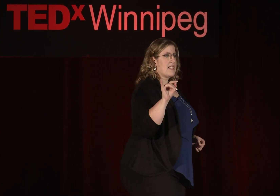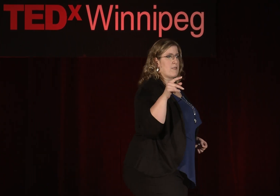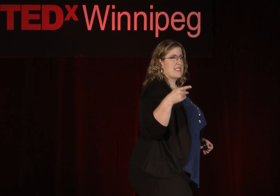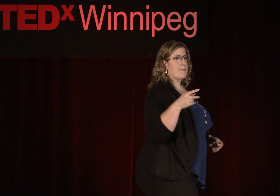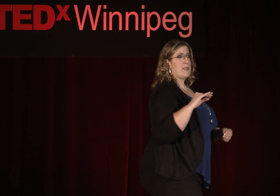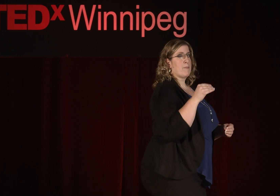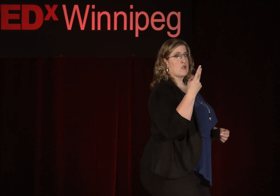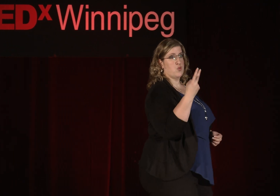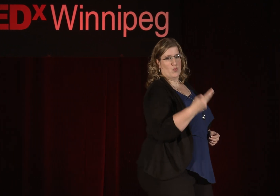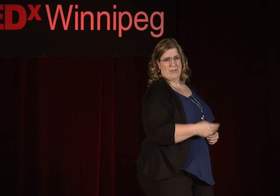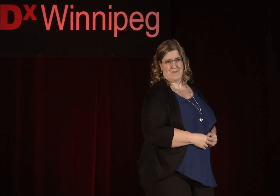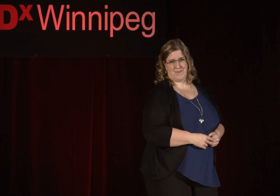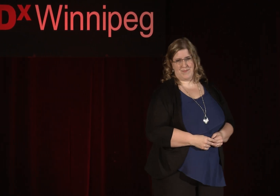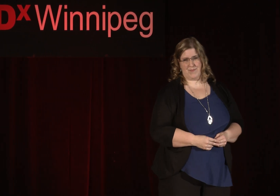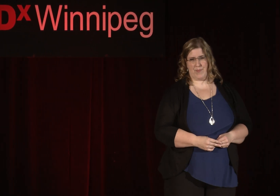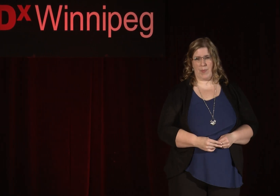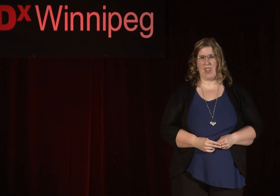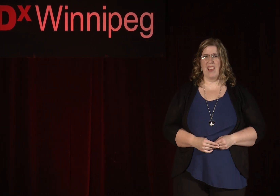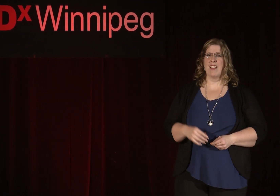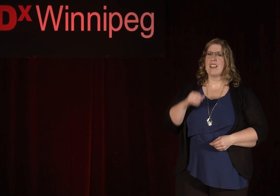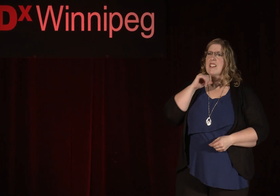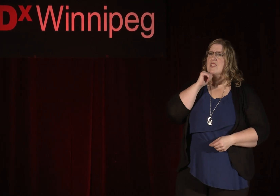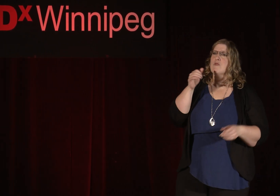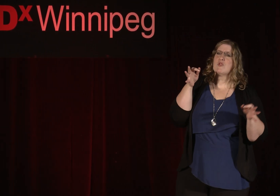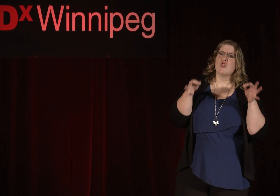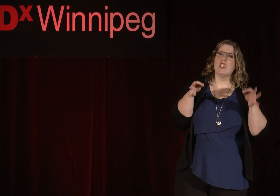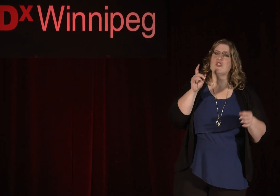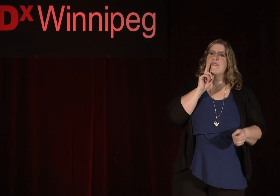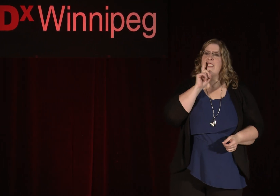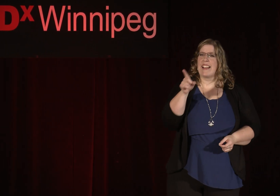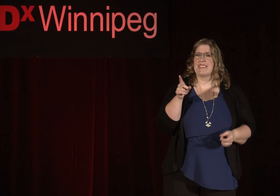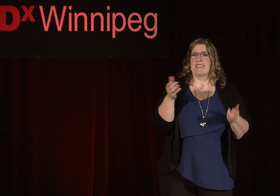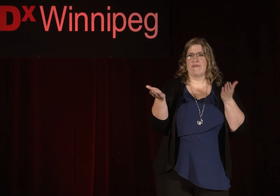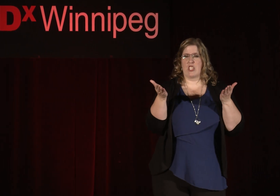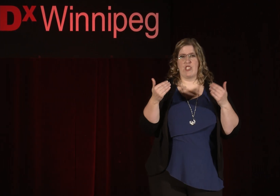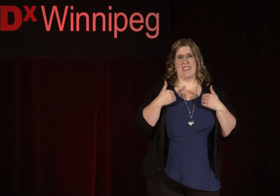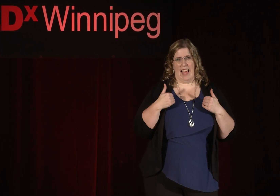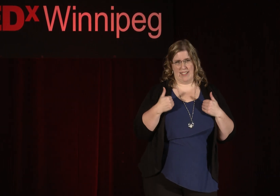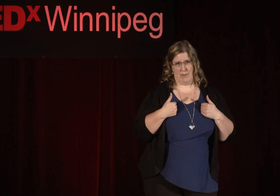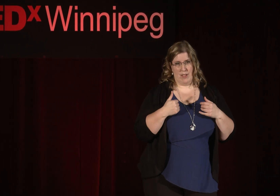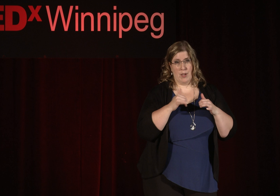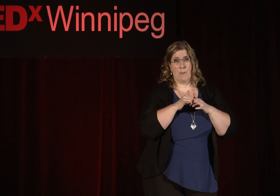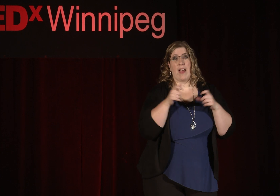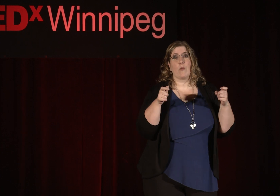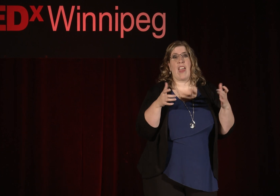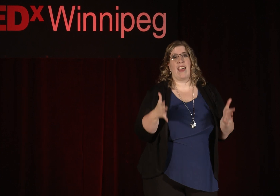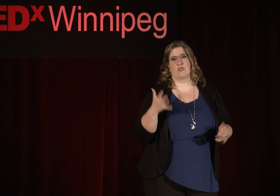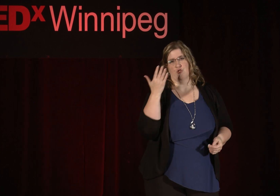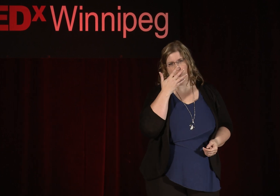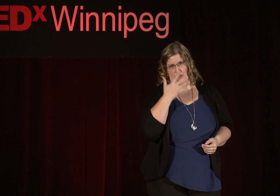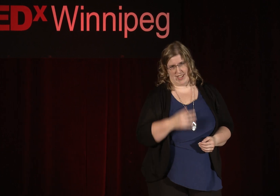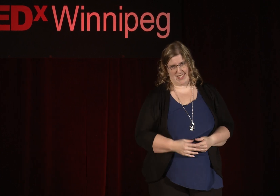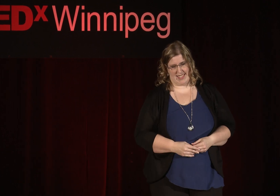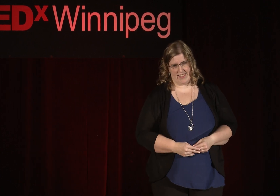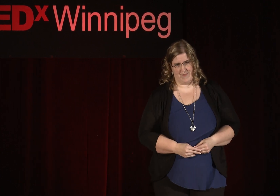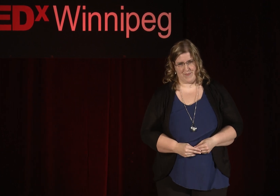Tip number 2, don't judge the validity of the service dog by the handler.